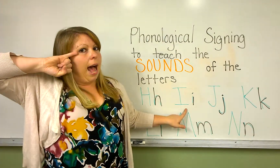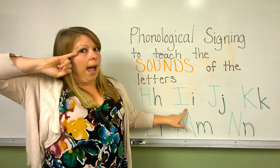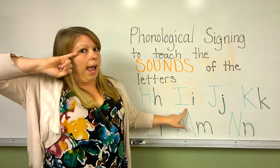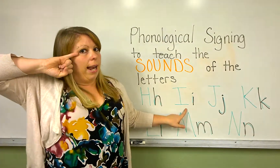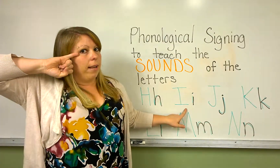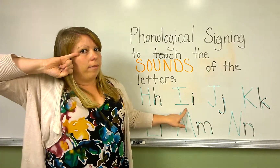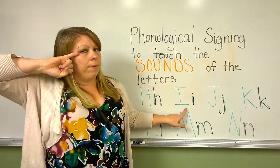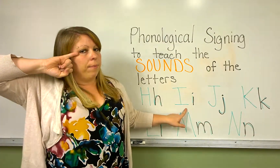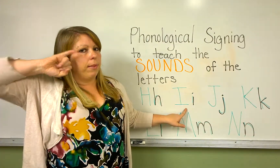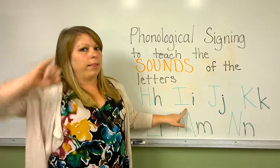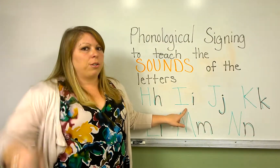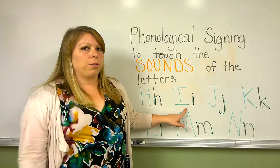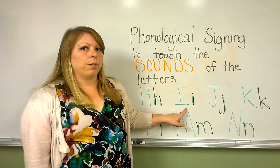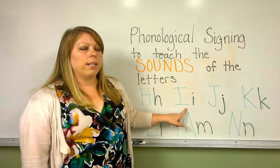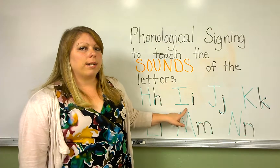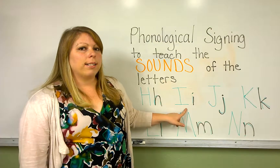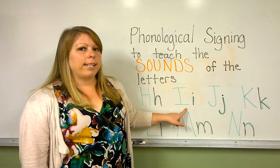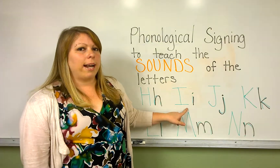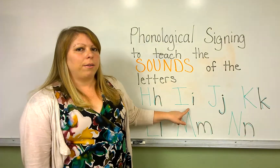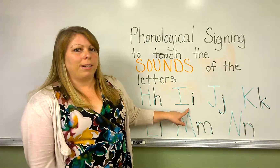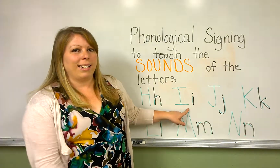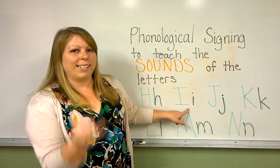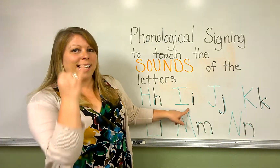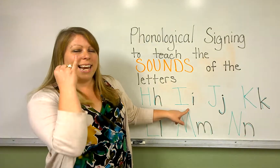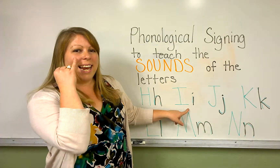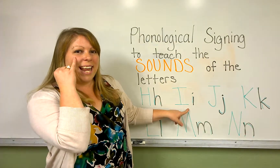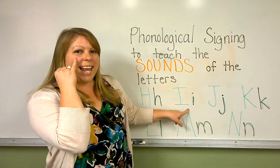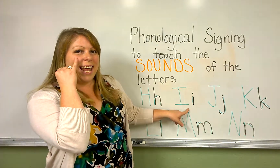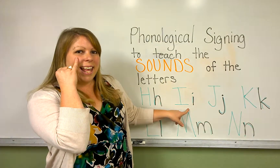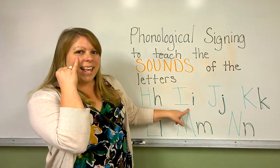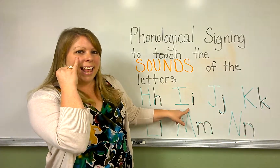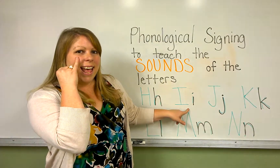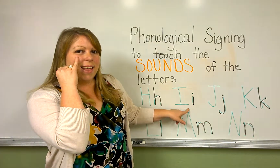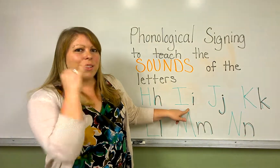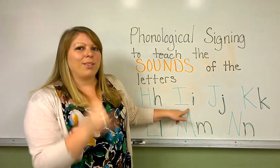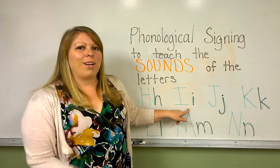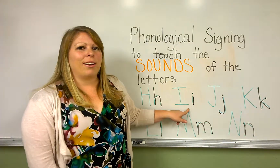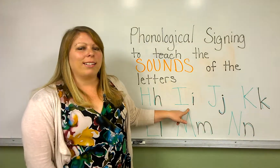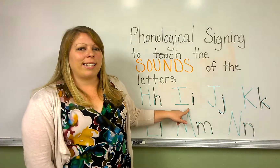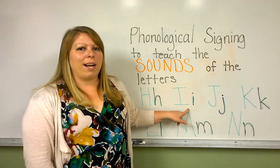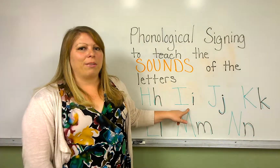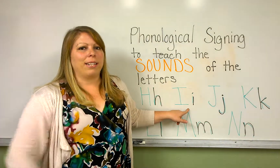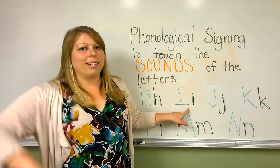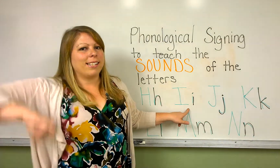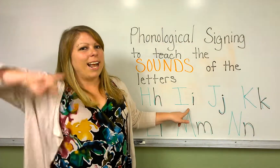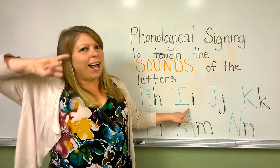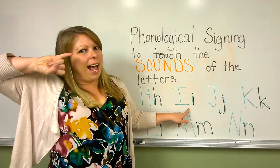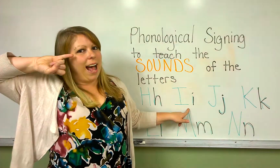I. The short sound is I. The long sound is